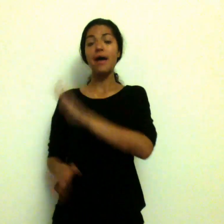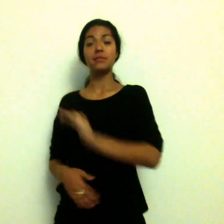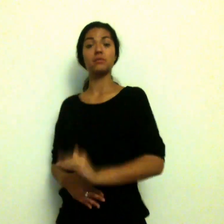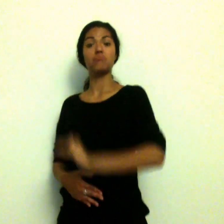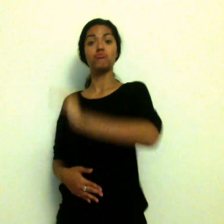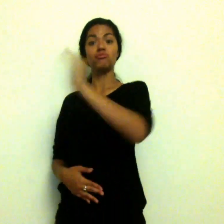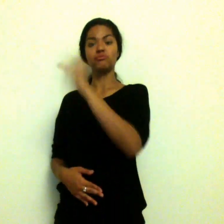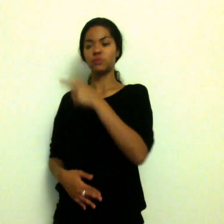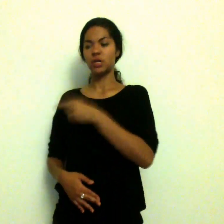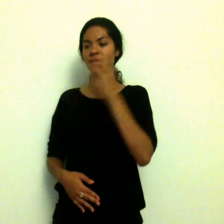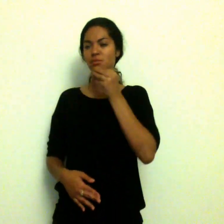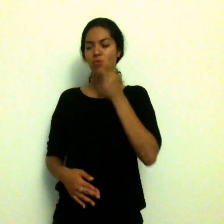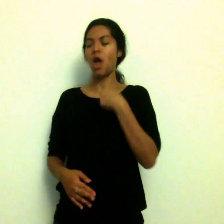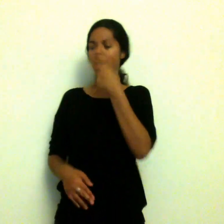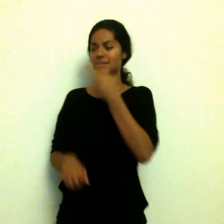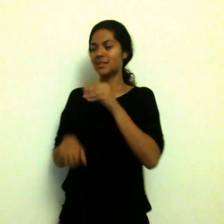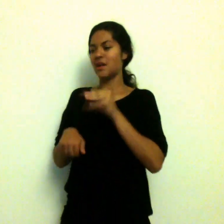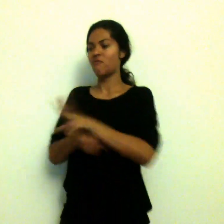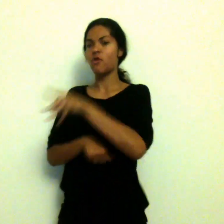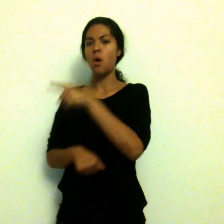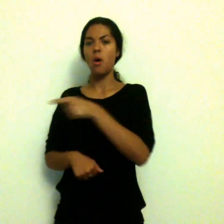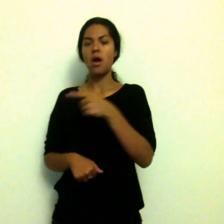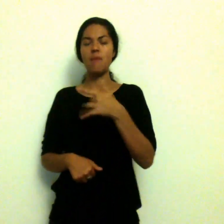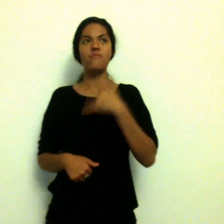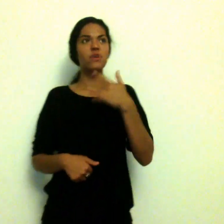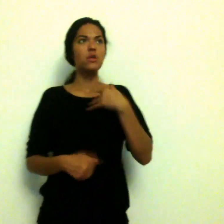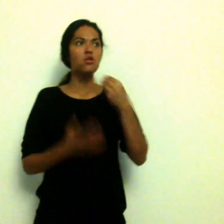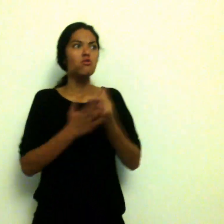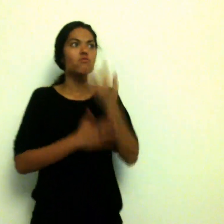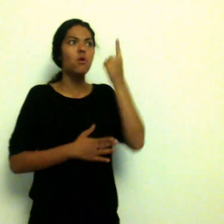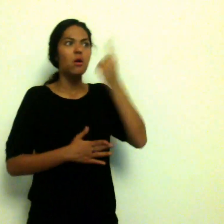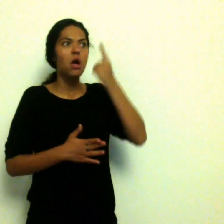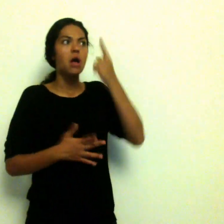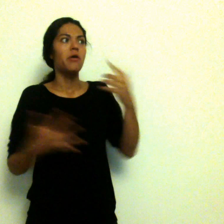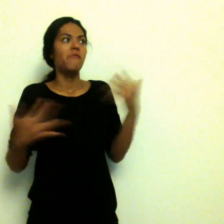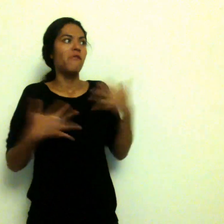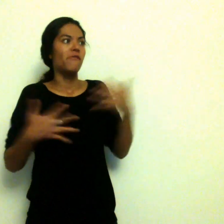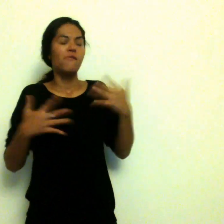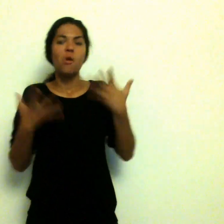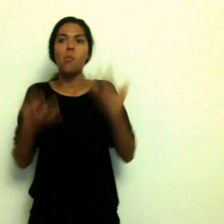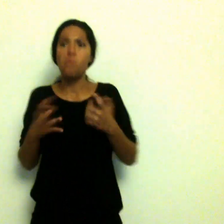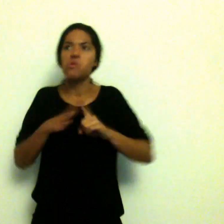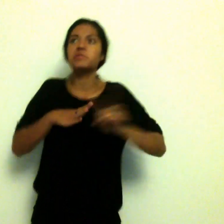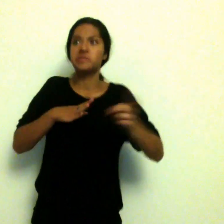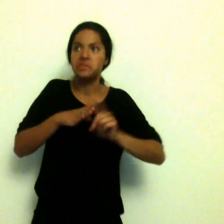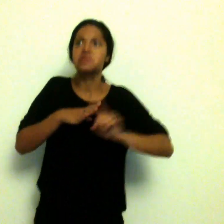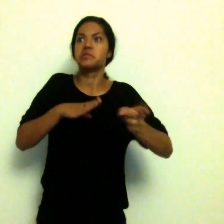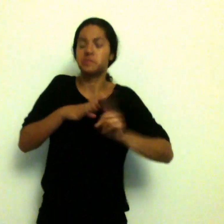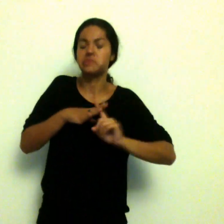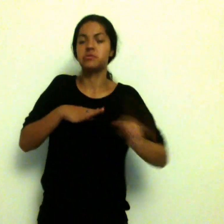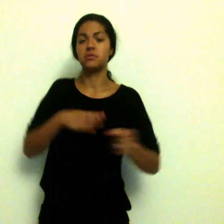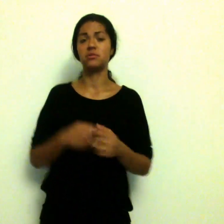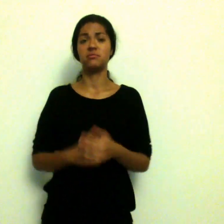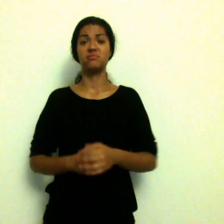life that made him flee for the better part of his life. A baby is a very,